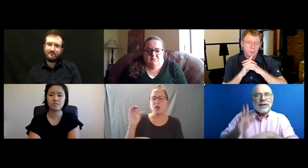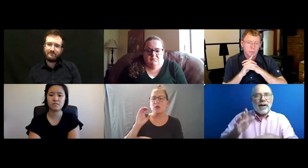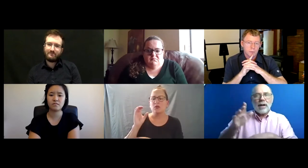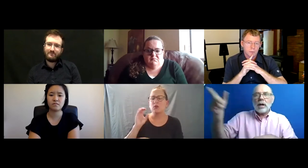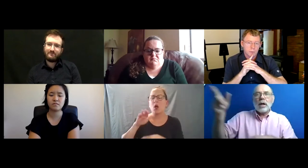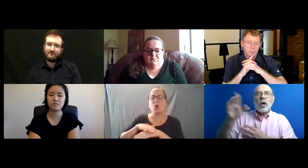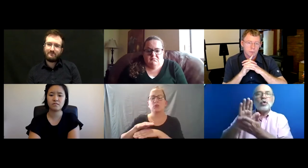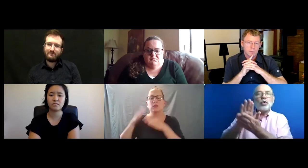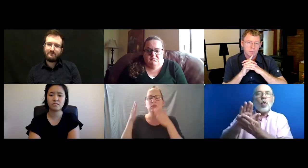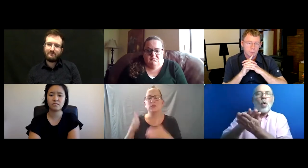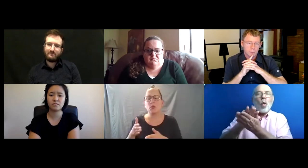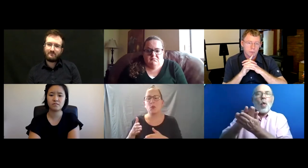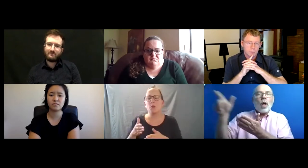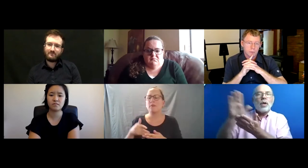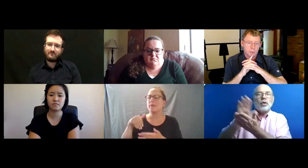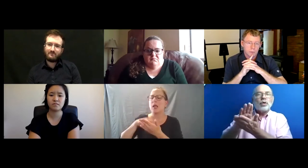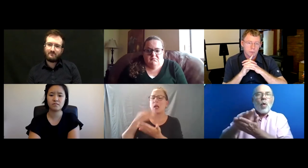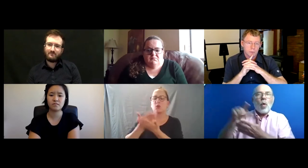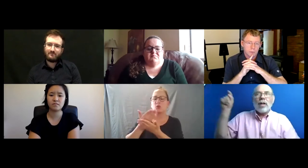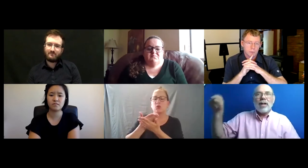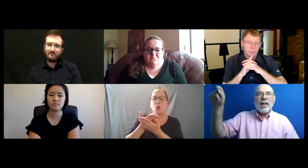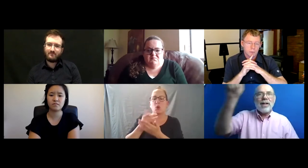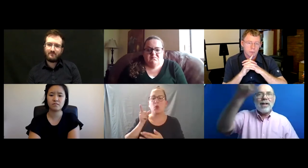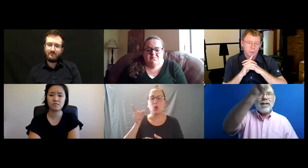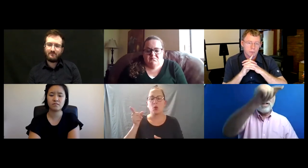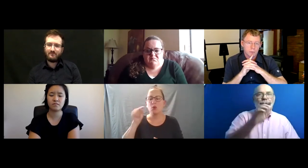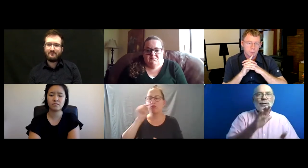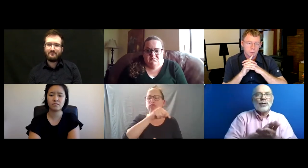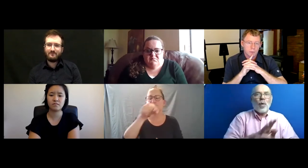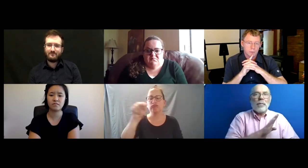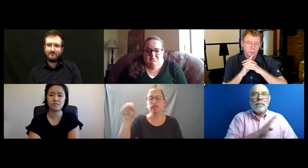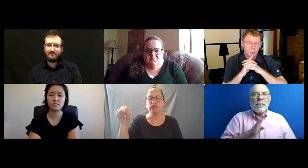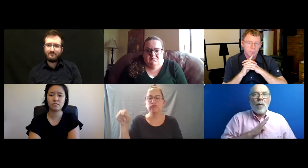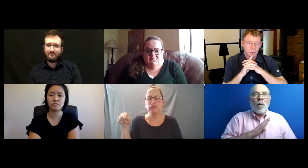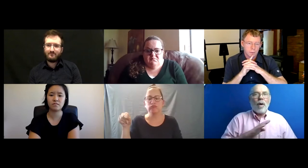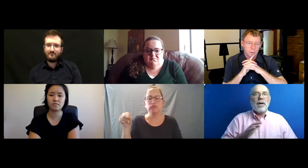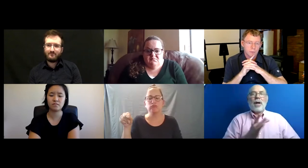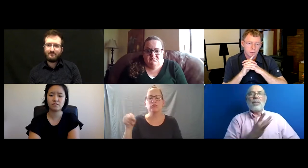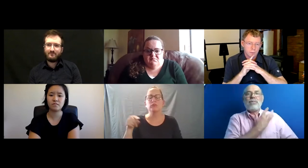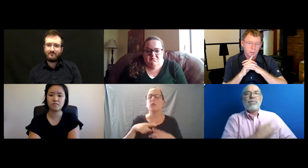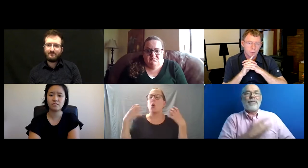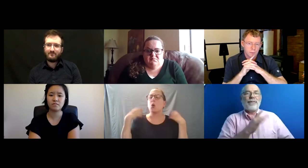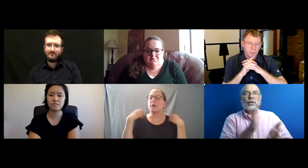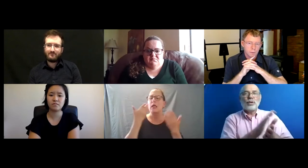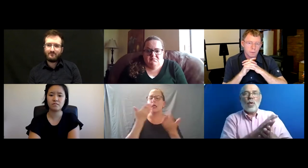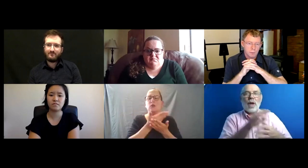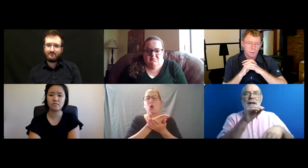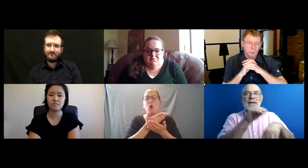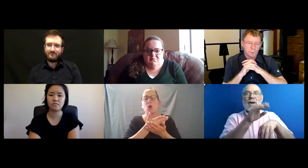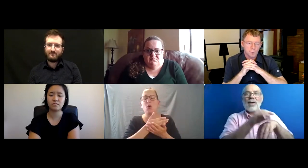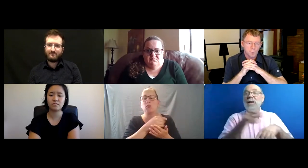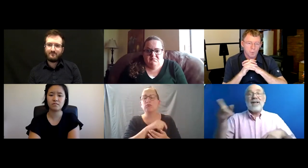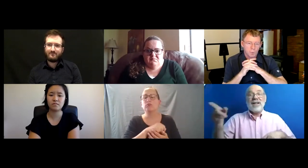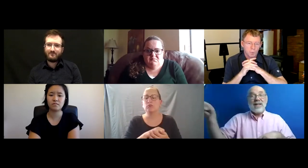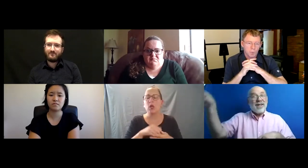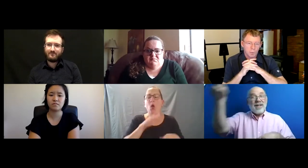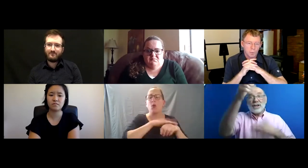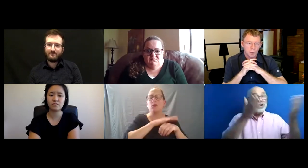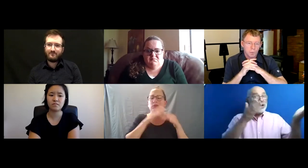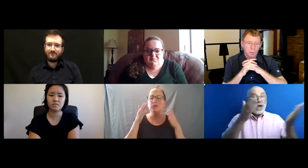They used to provide career counseling programs within the school systems through the school boards and the provincial and